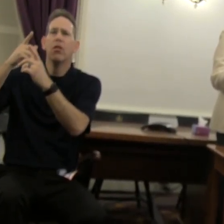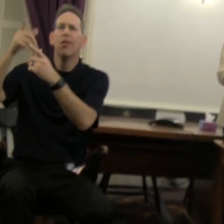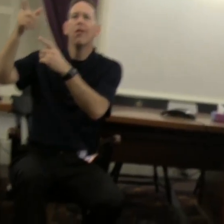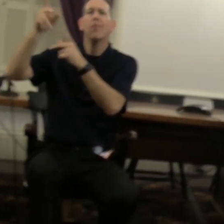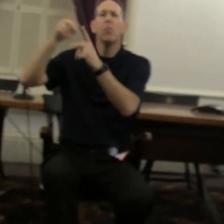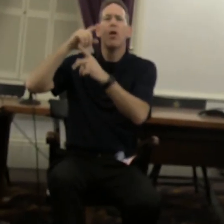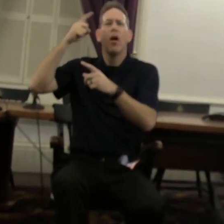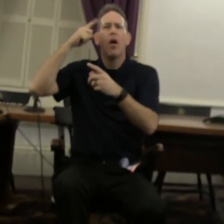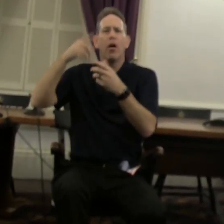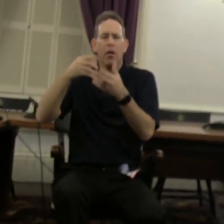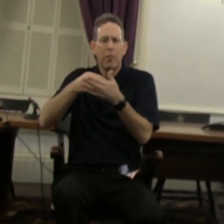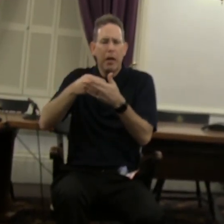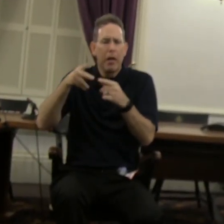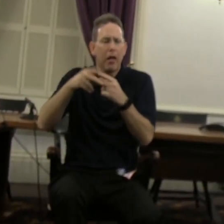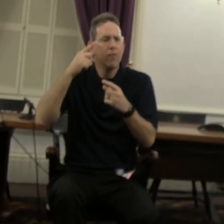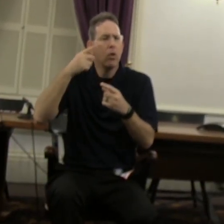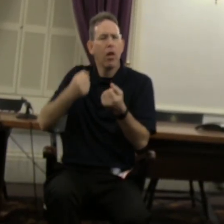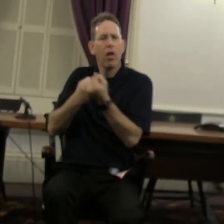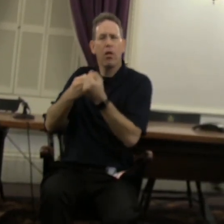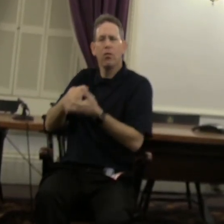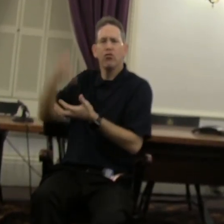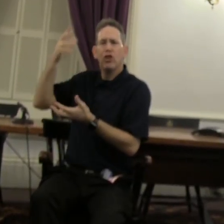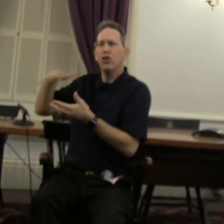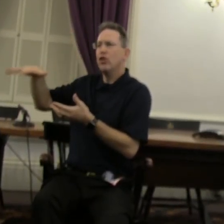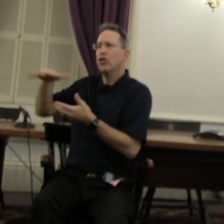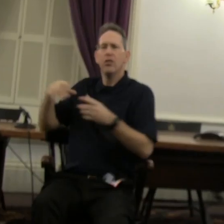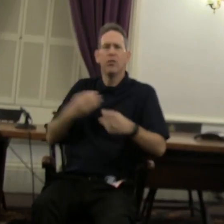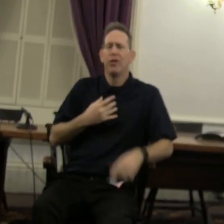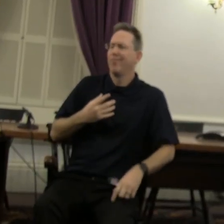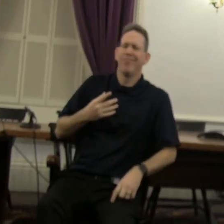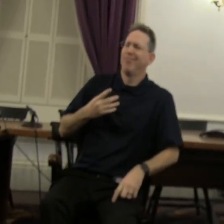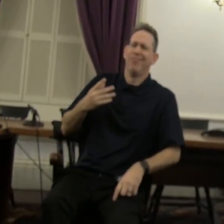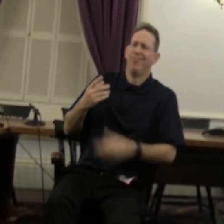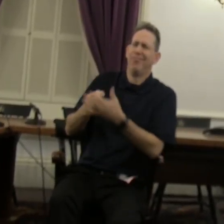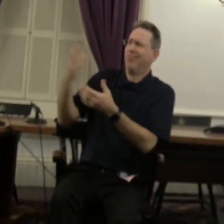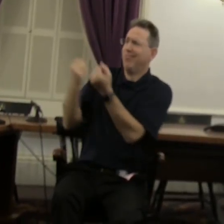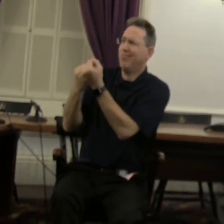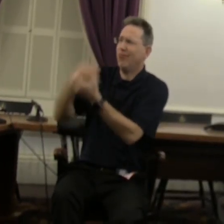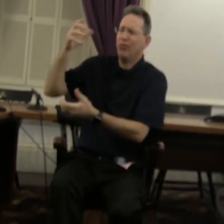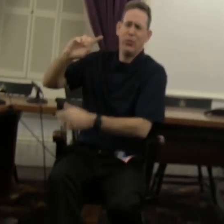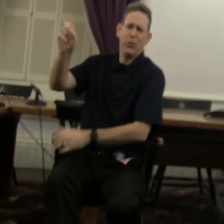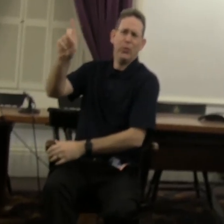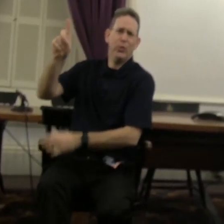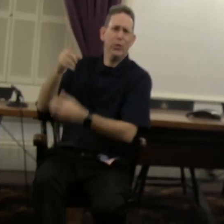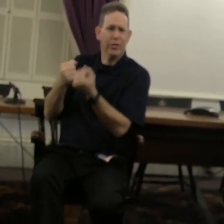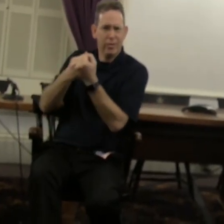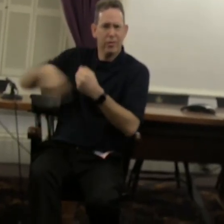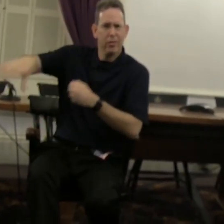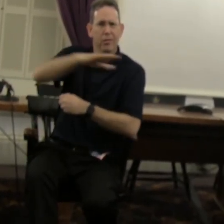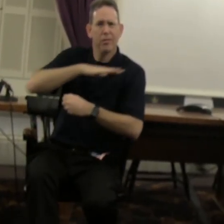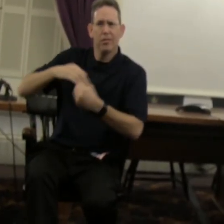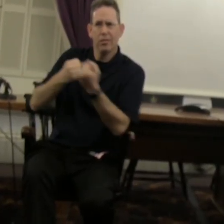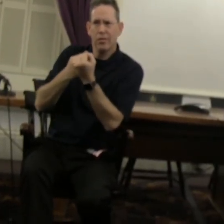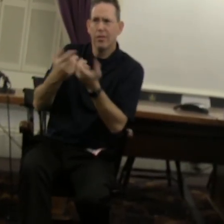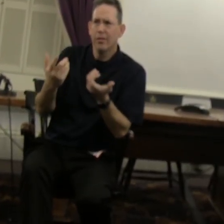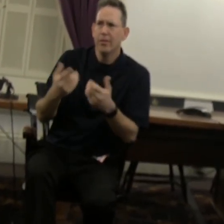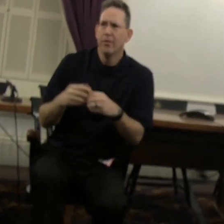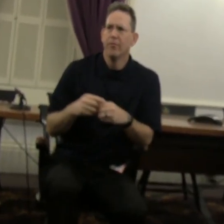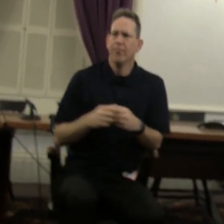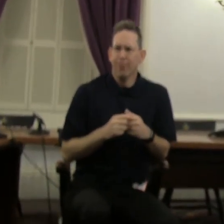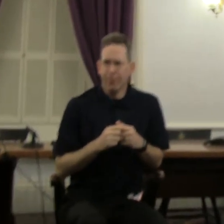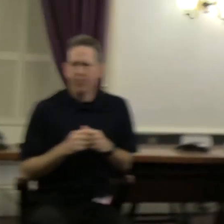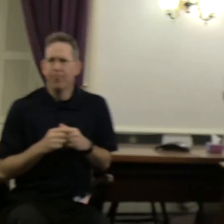As Bernie says, Trump's budget pays for his huge tax cuts for the rich and large corporations